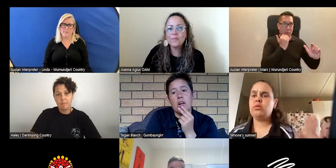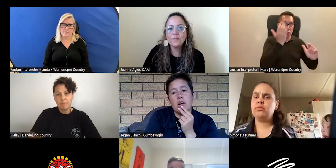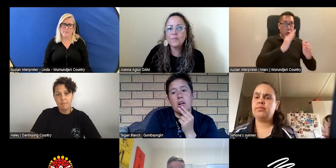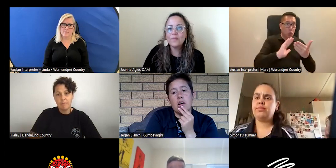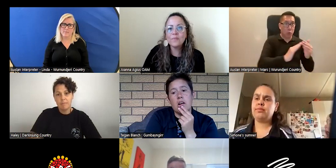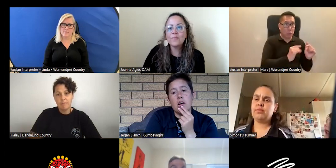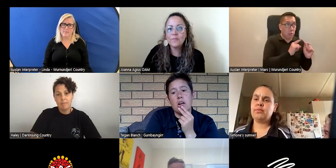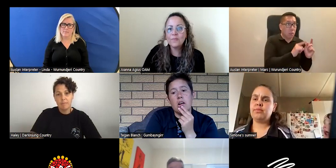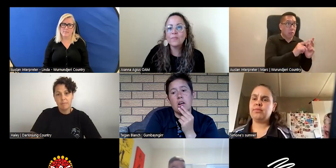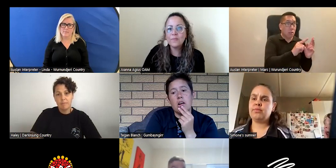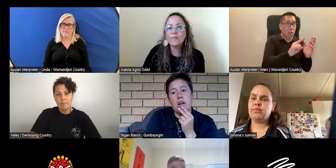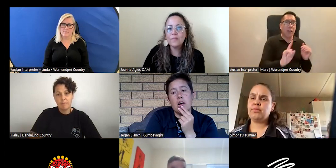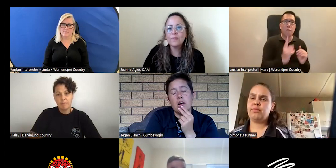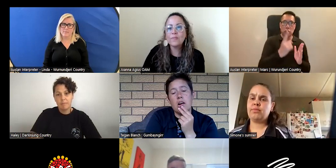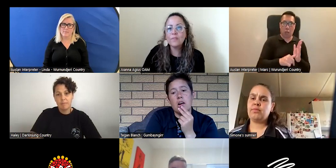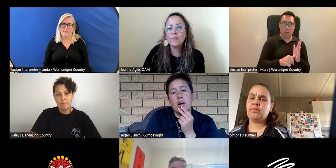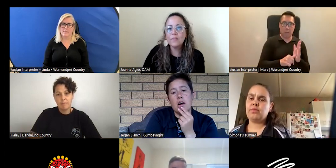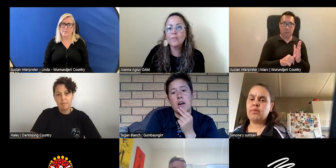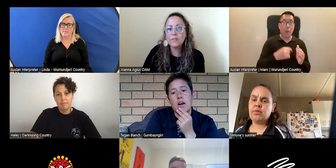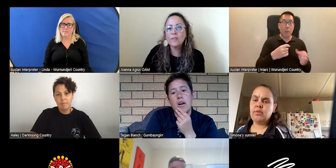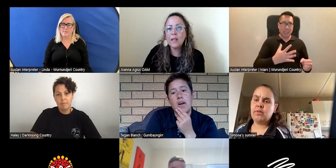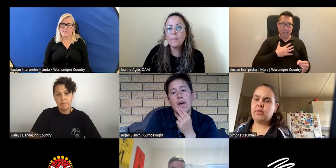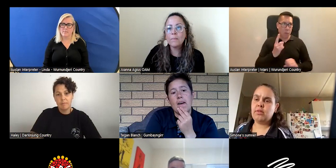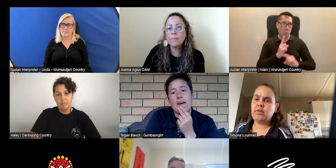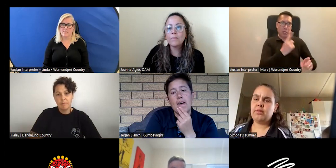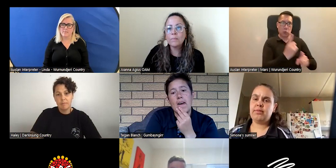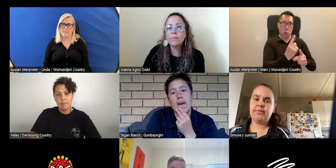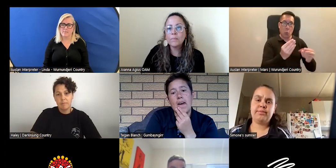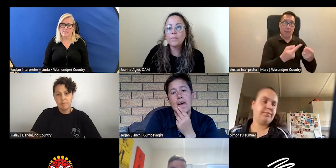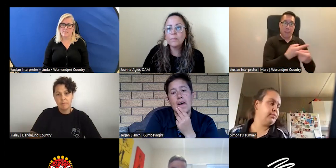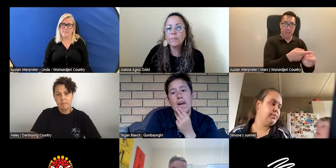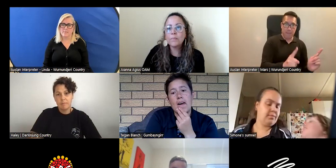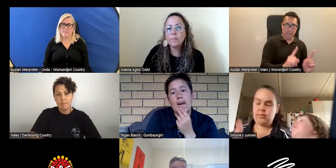communities, for the first round, I went and spoke to them directly for that first round.